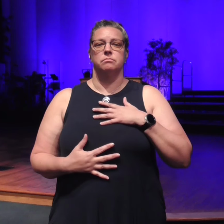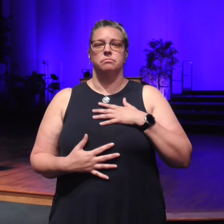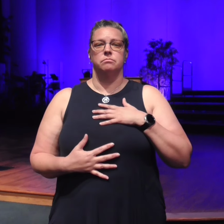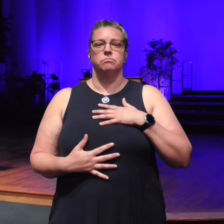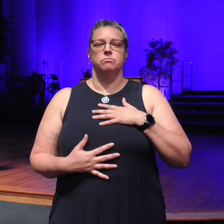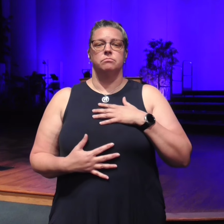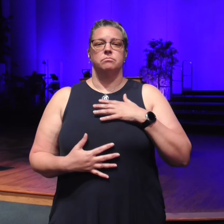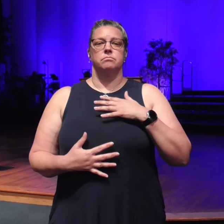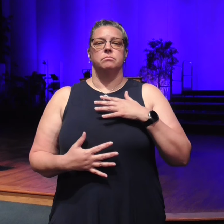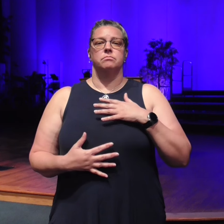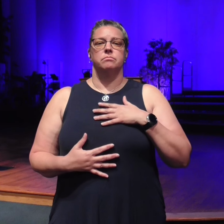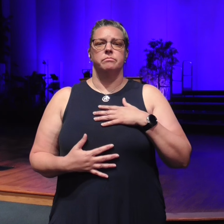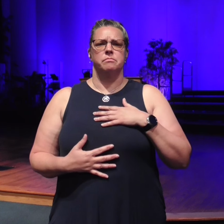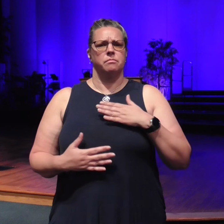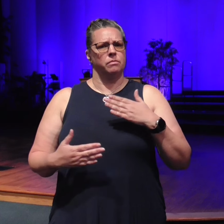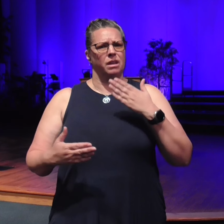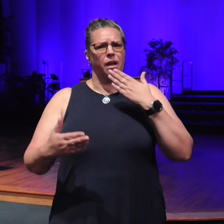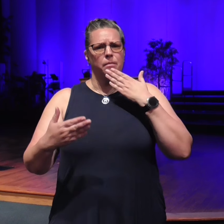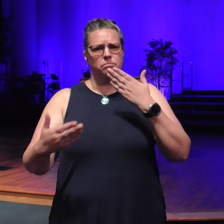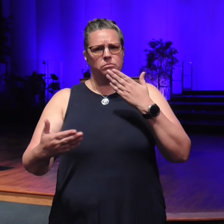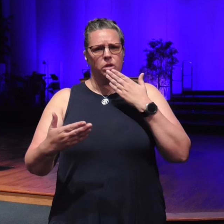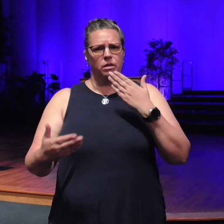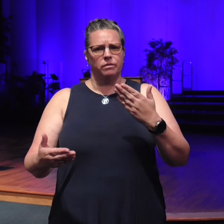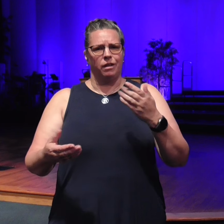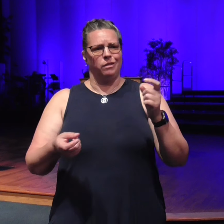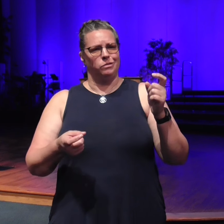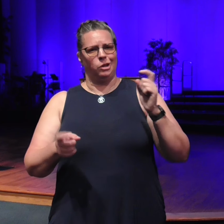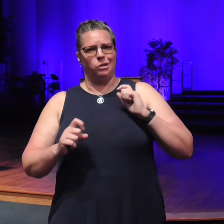Grateful for the gift of silence.